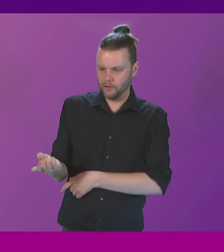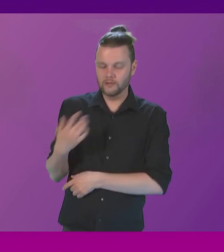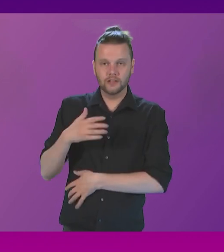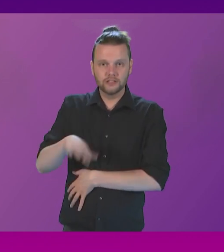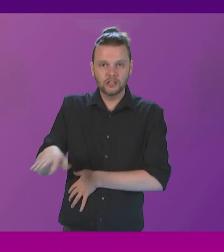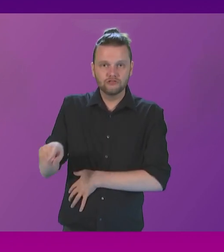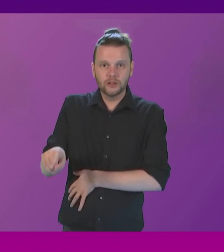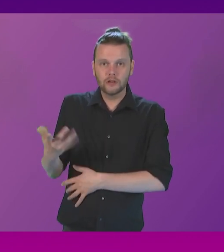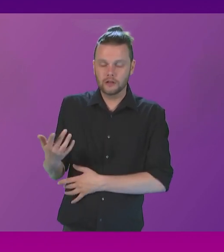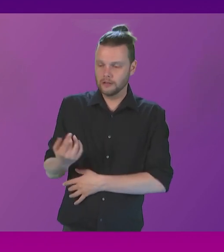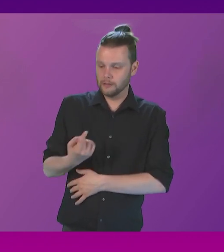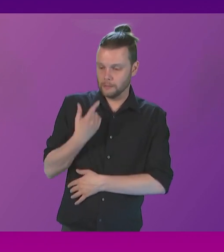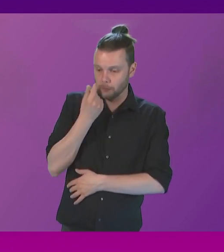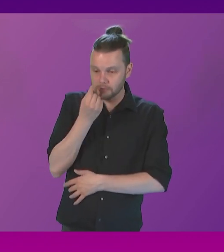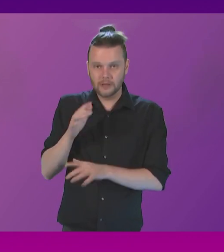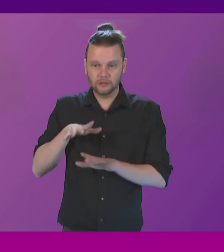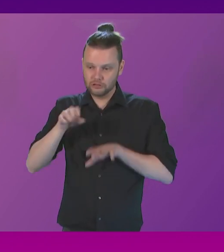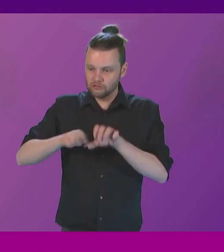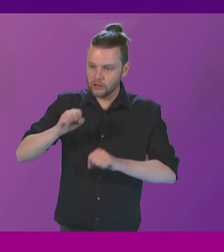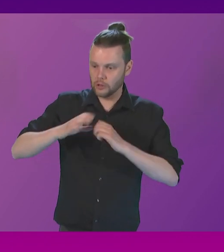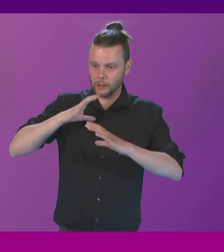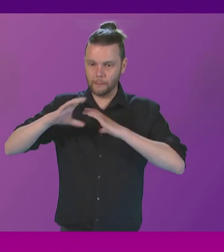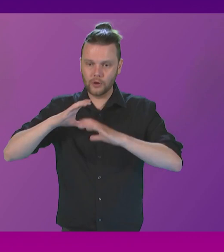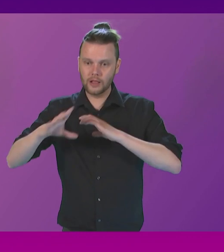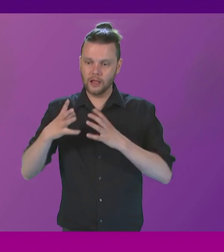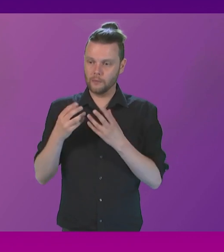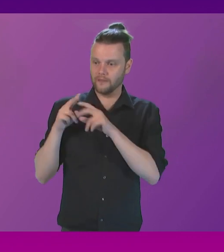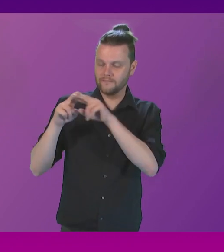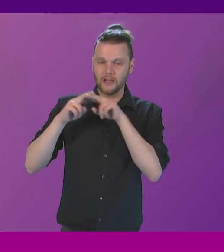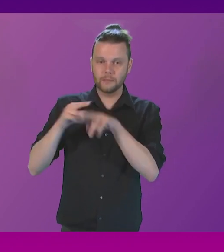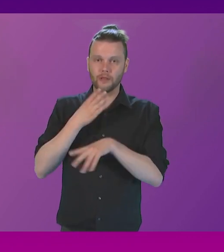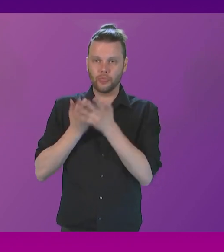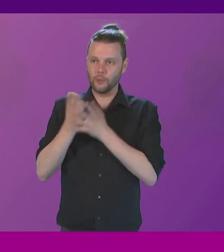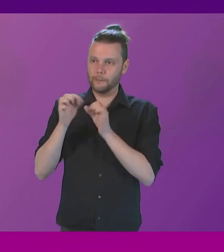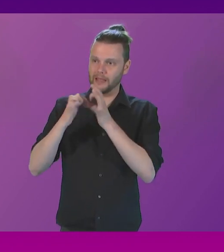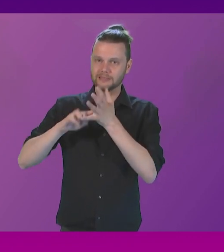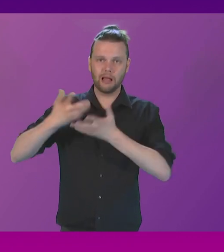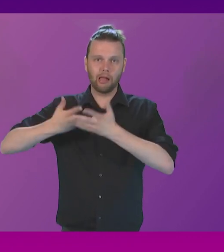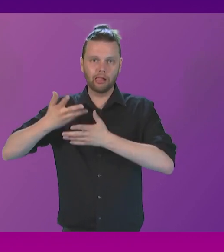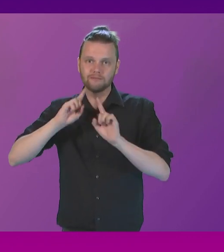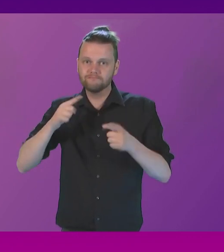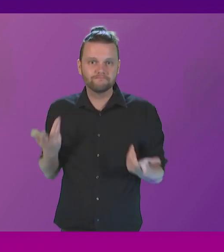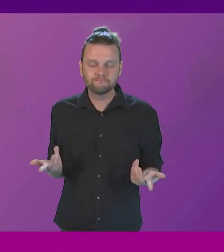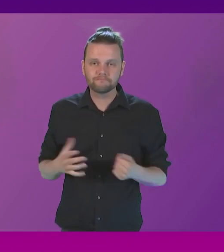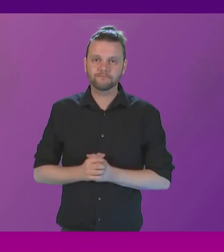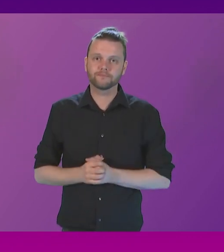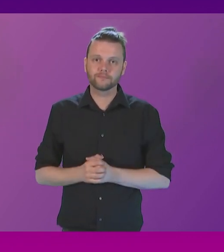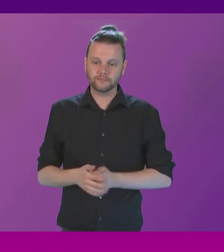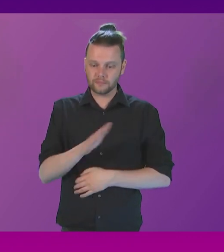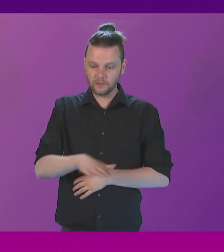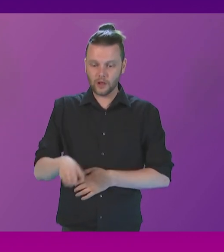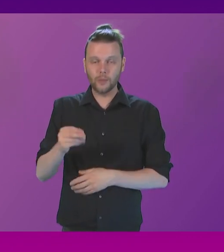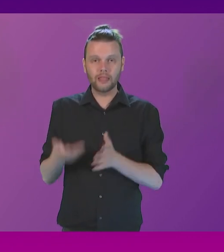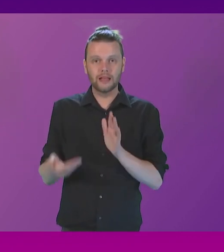children who may struggle to communicate with families using BSL? Children with